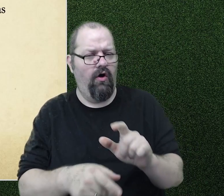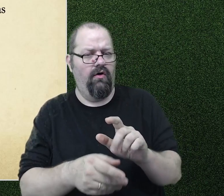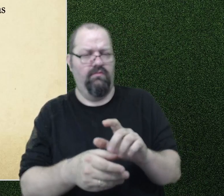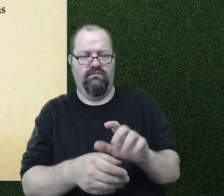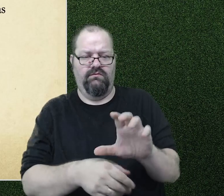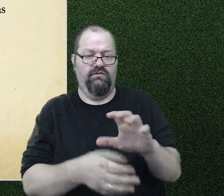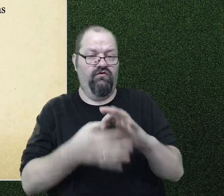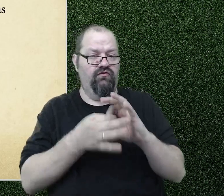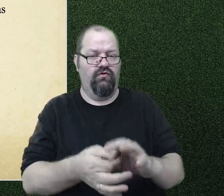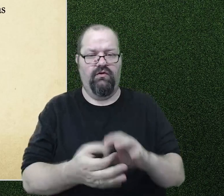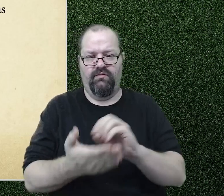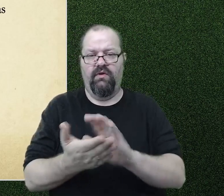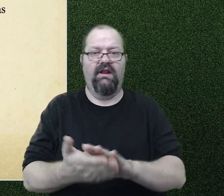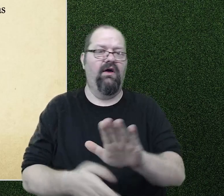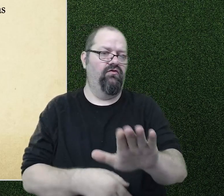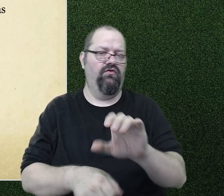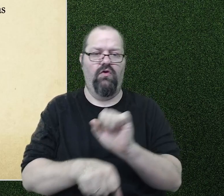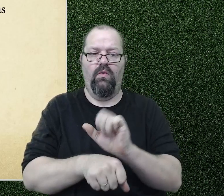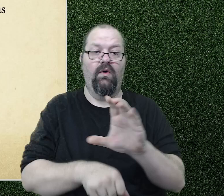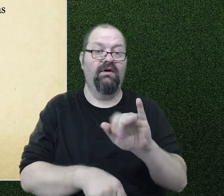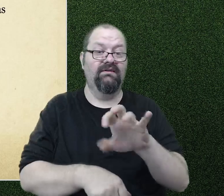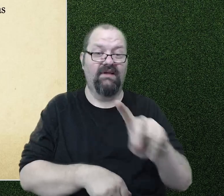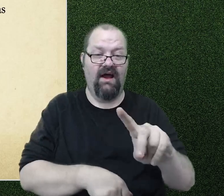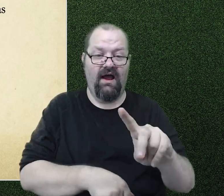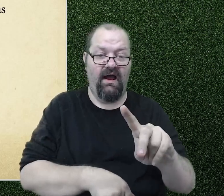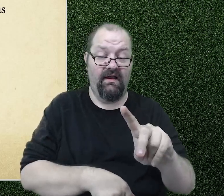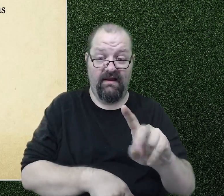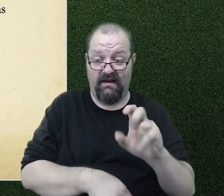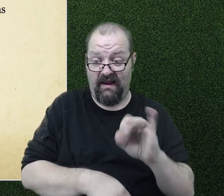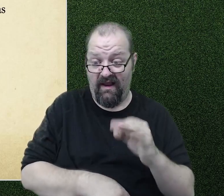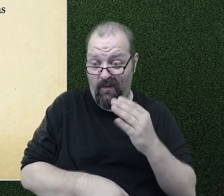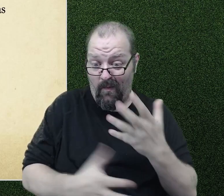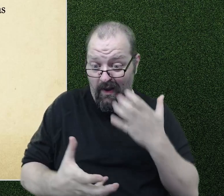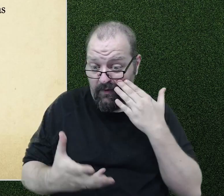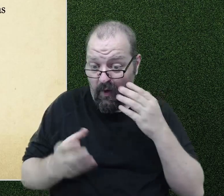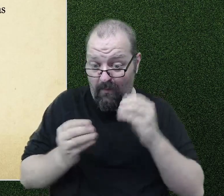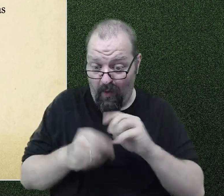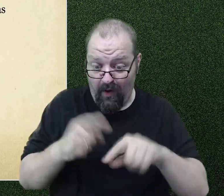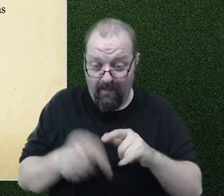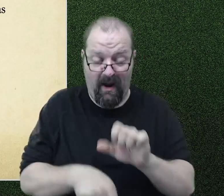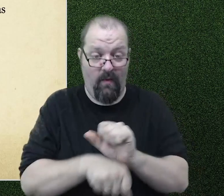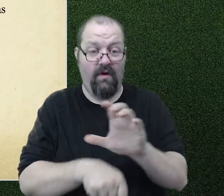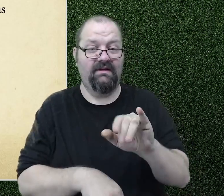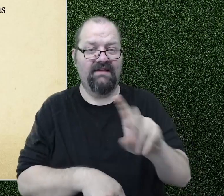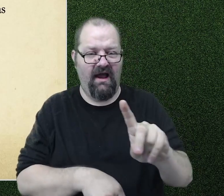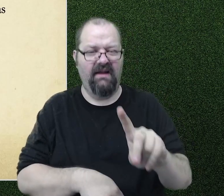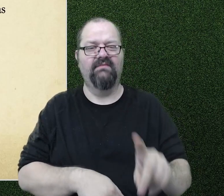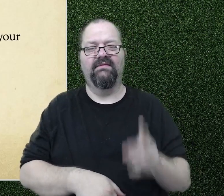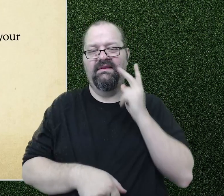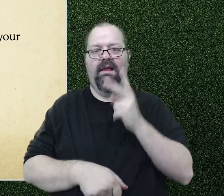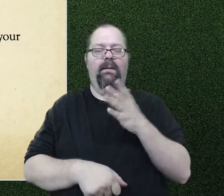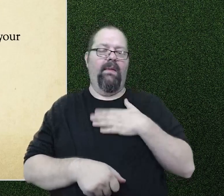someone else's ideas. See my videos on citation for help citing your sources.